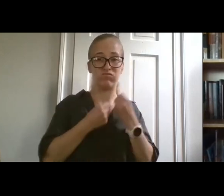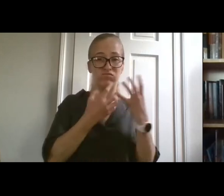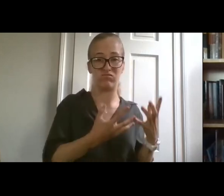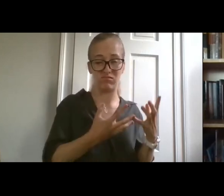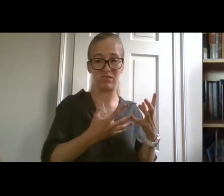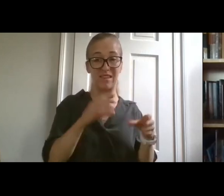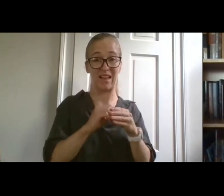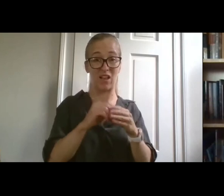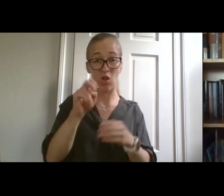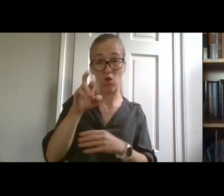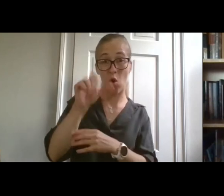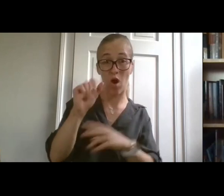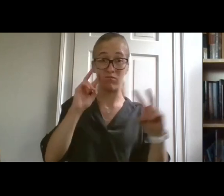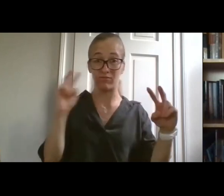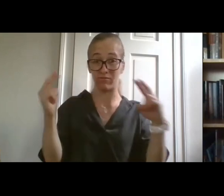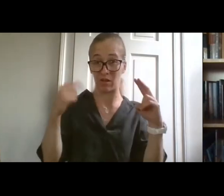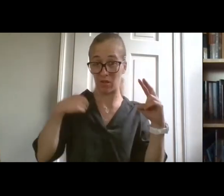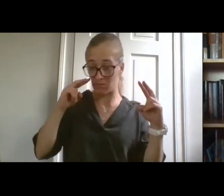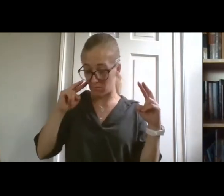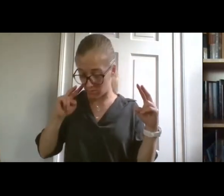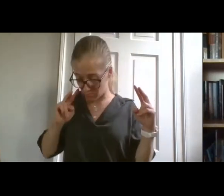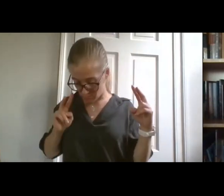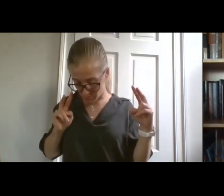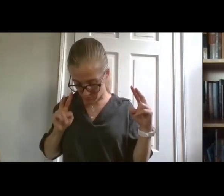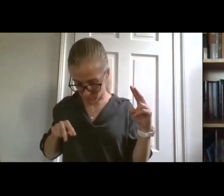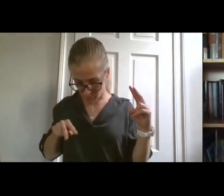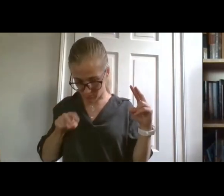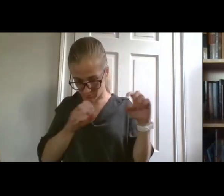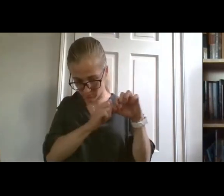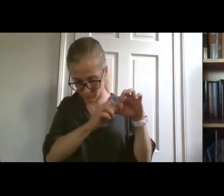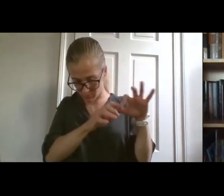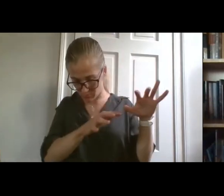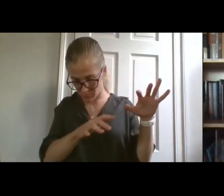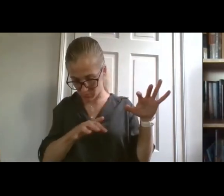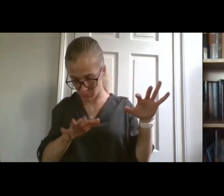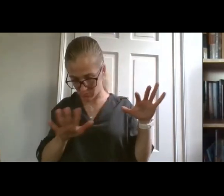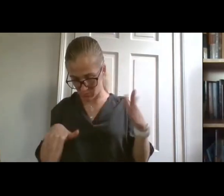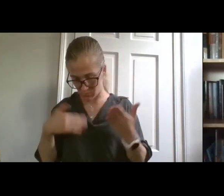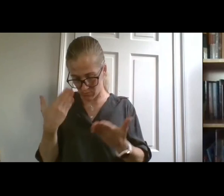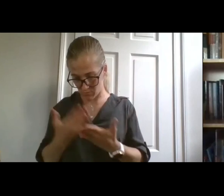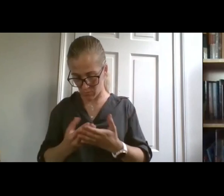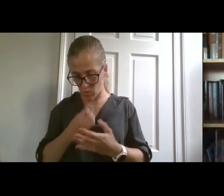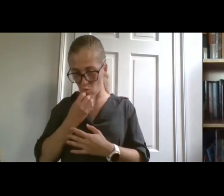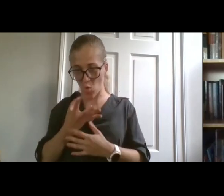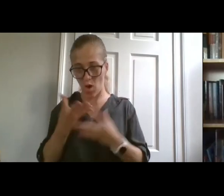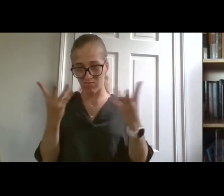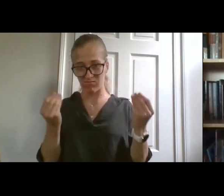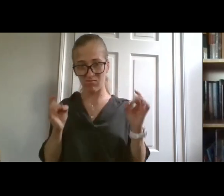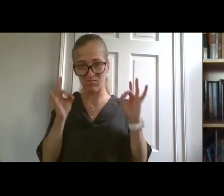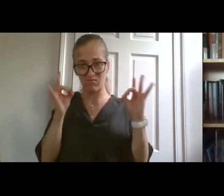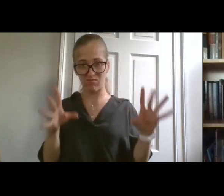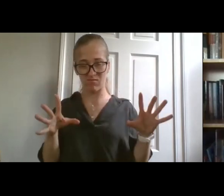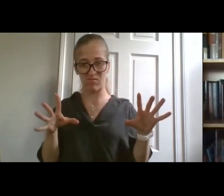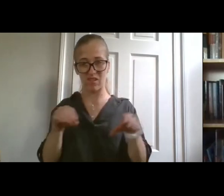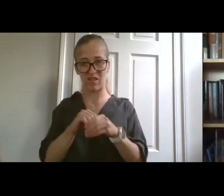Nora's gaze, I stared down with dread at the bile about to reach my feet, and then it arrived, a warm, awful squish against my